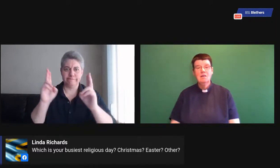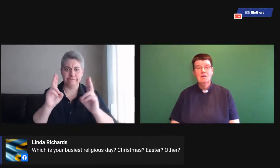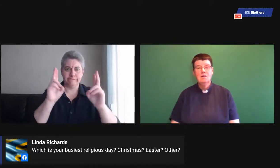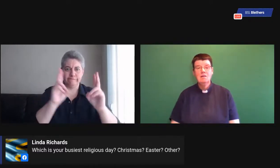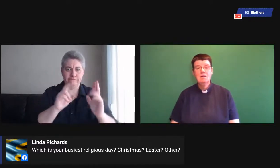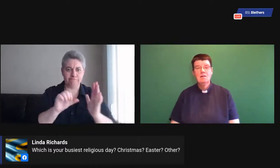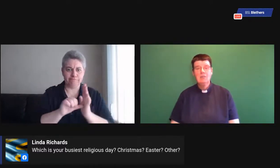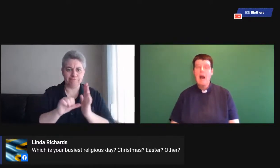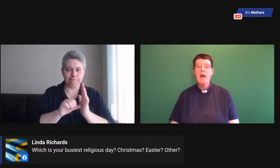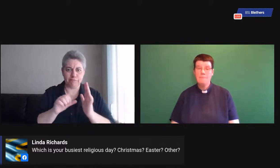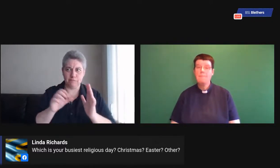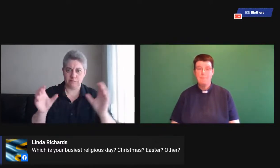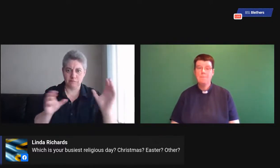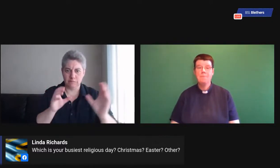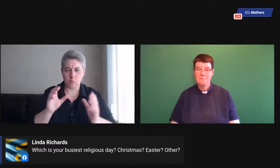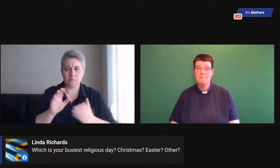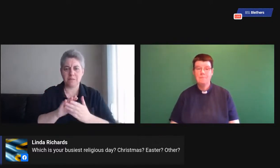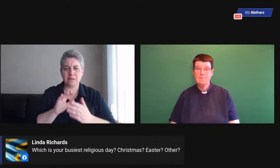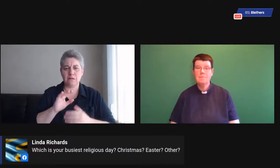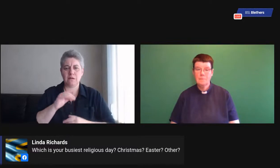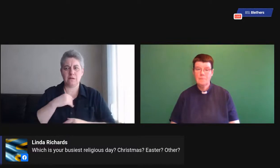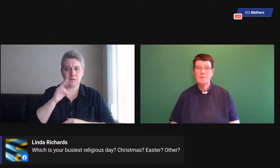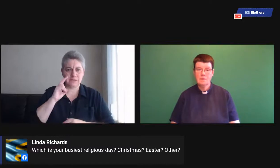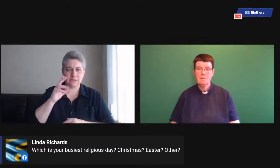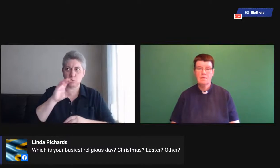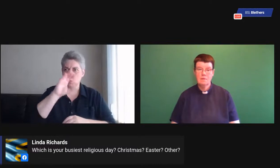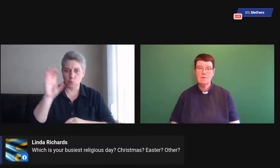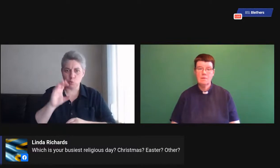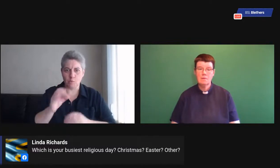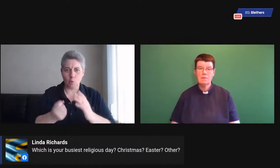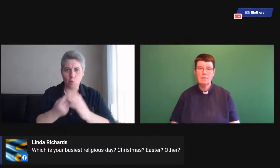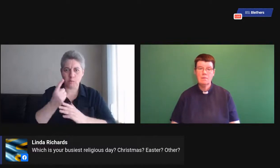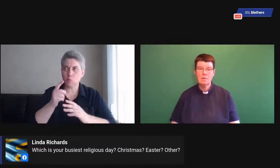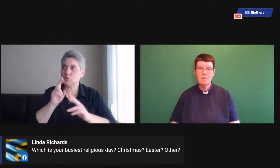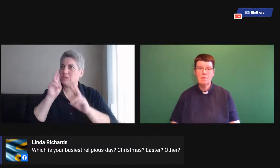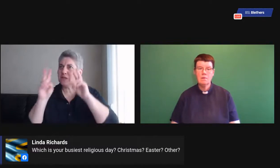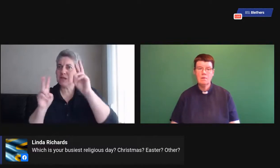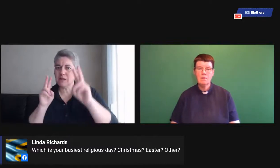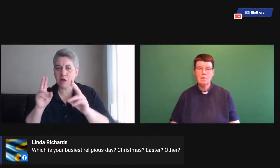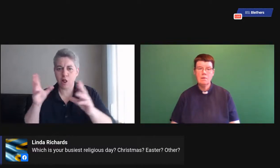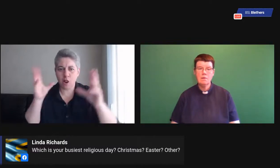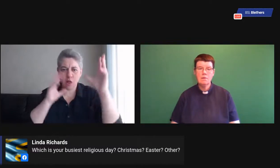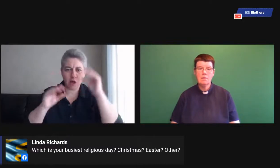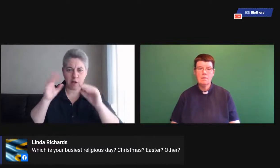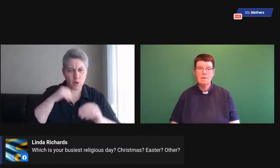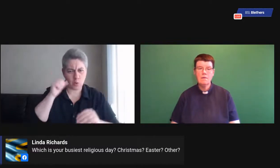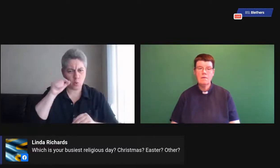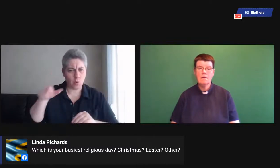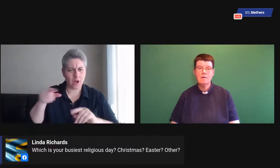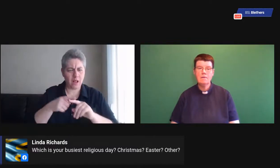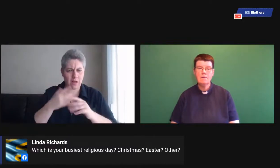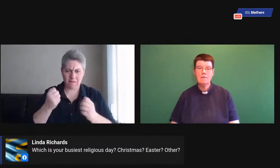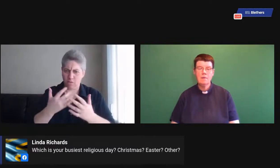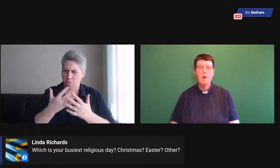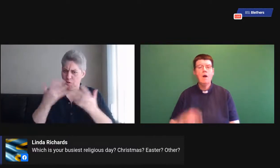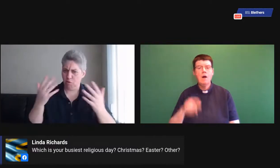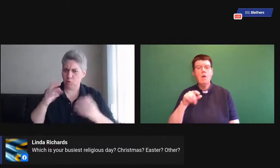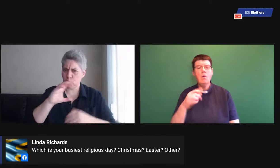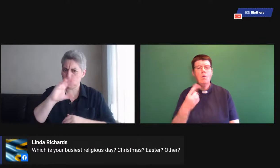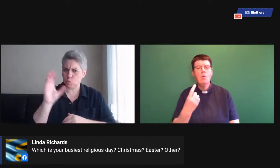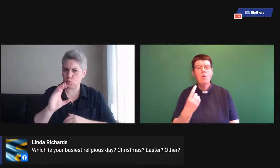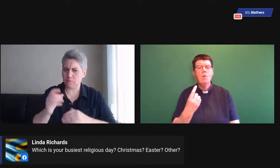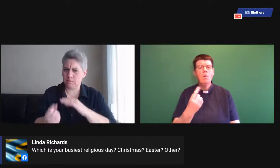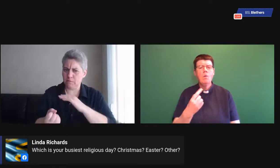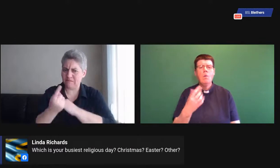together. Yeah, have you seen that the deaf churches, the numbers of people are sort of